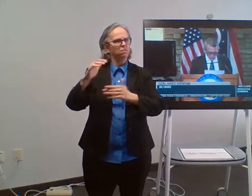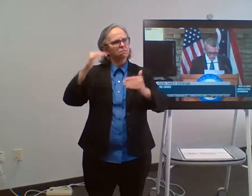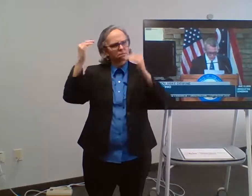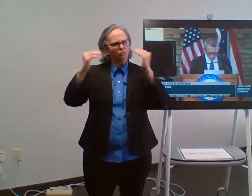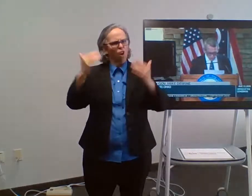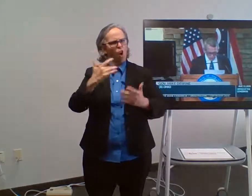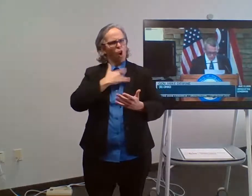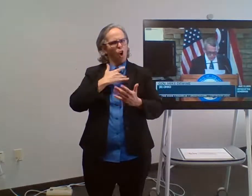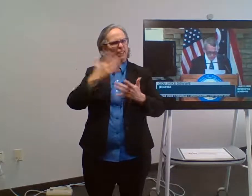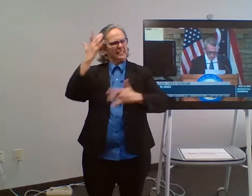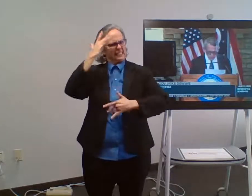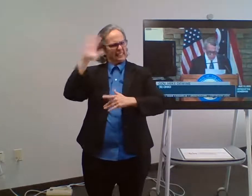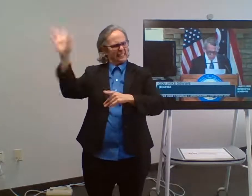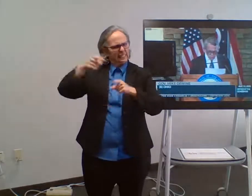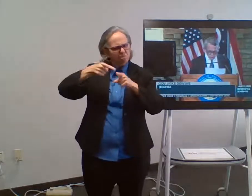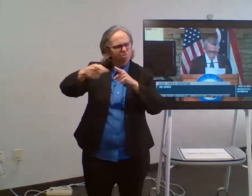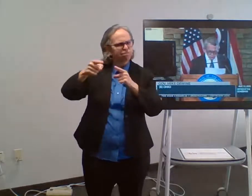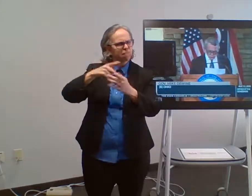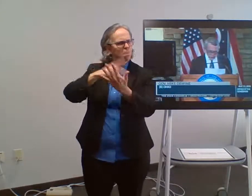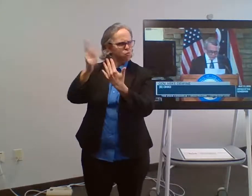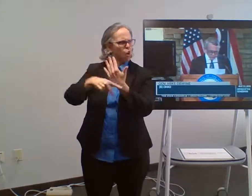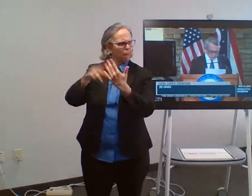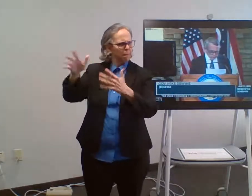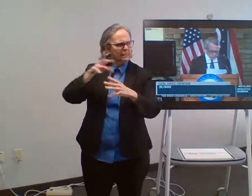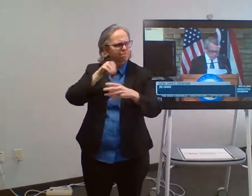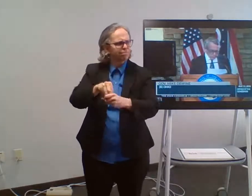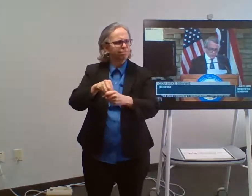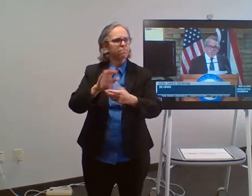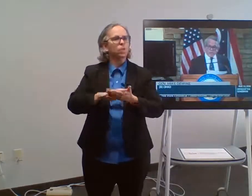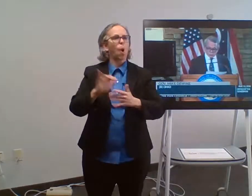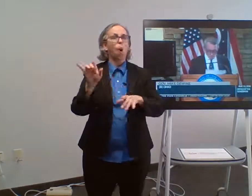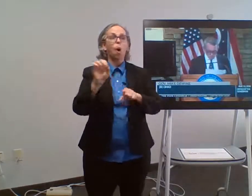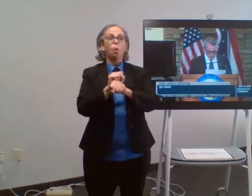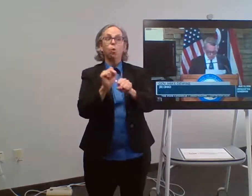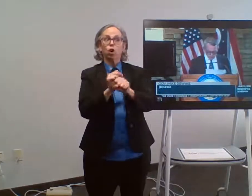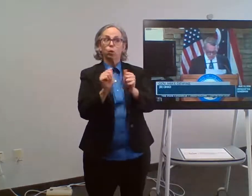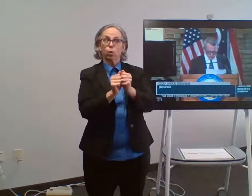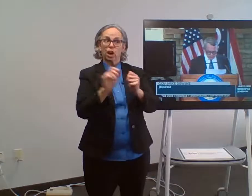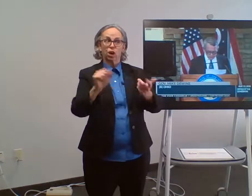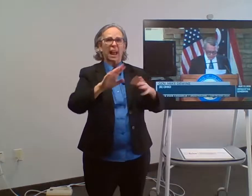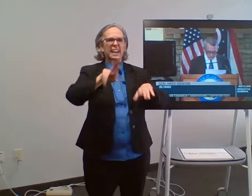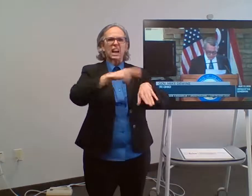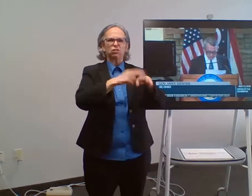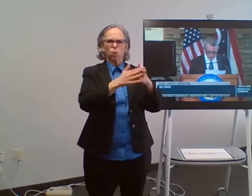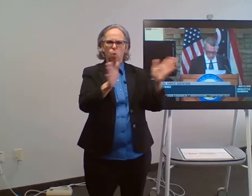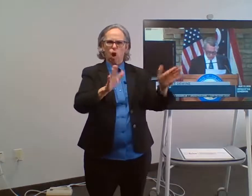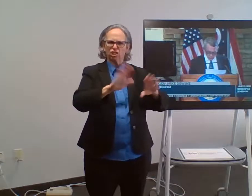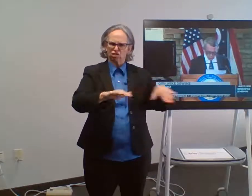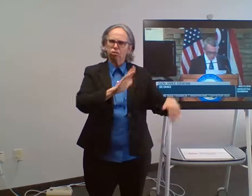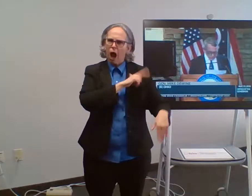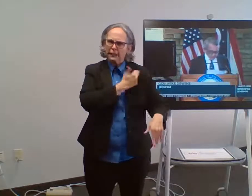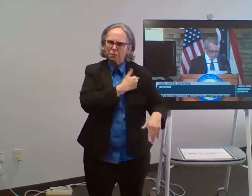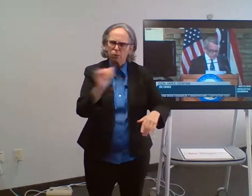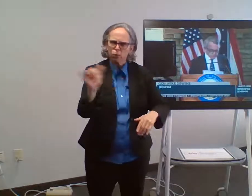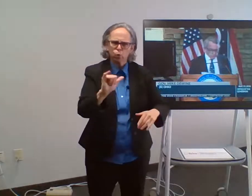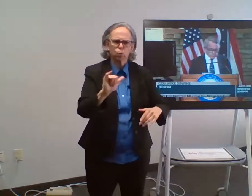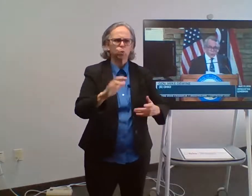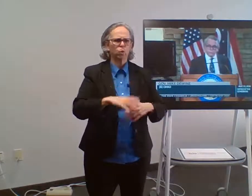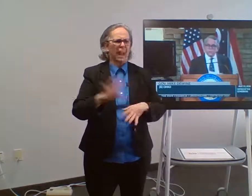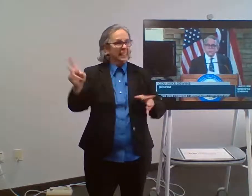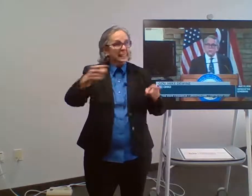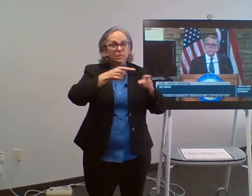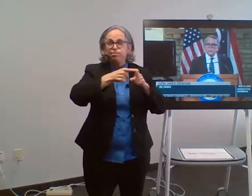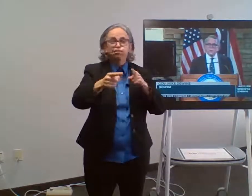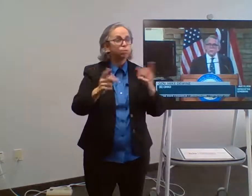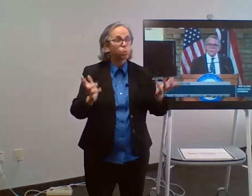Ohio State University and Nationwide Children's Hospital. Dr. Daniels specializes in congenital heart disease and